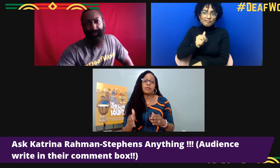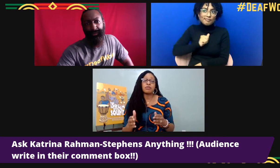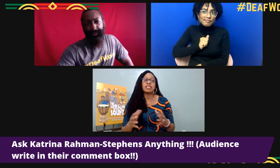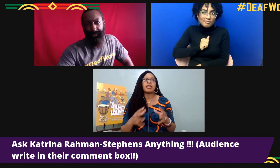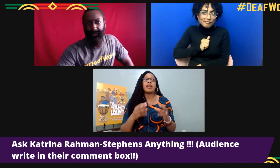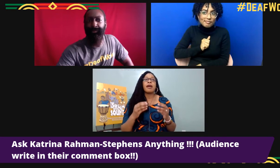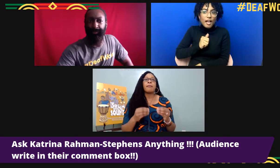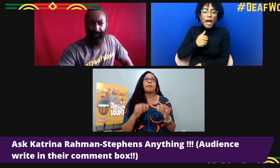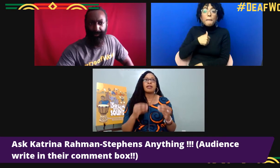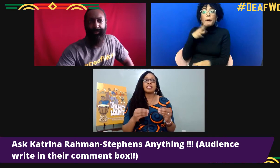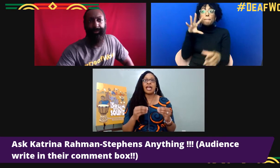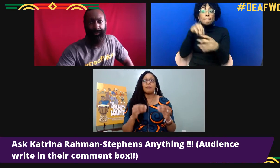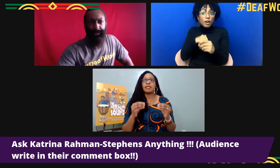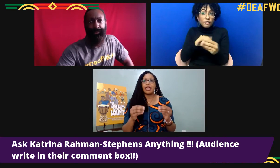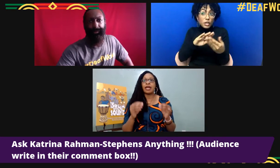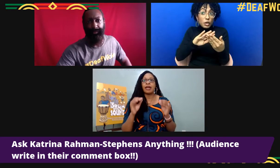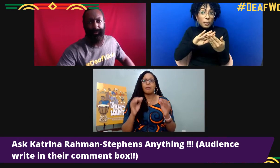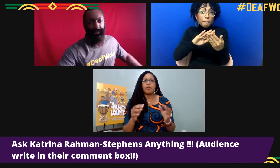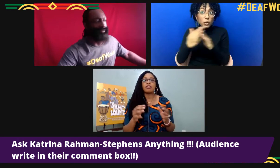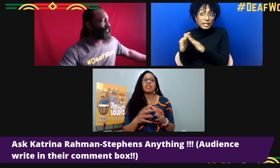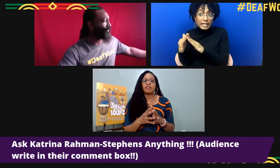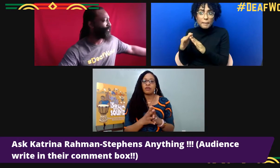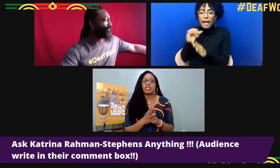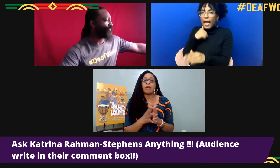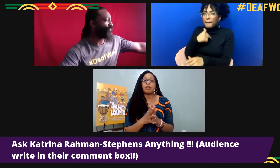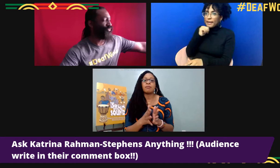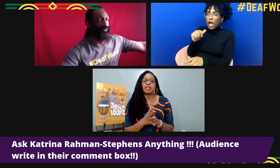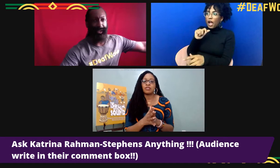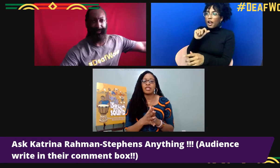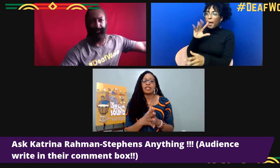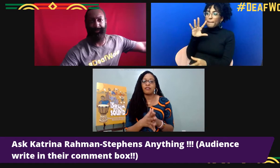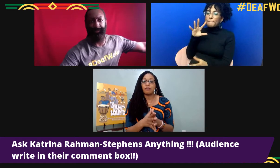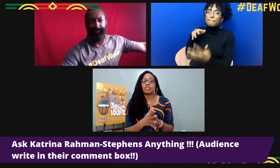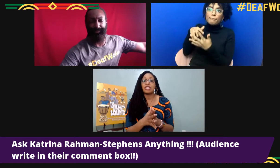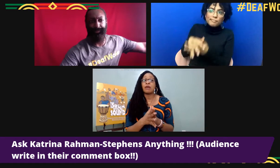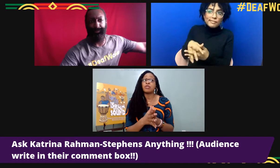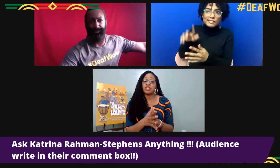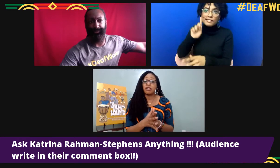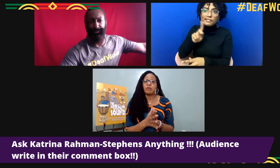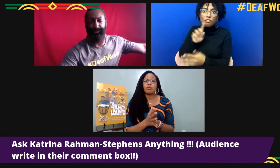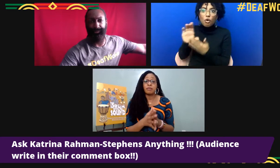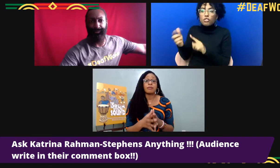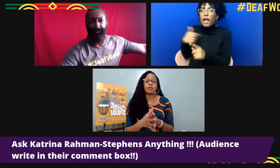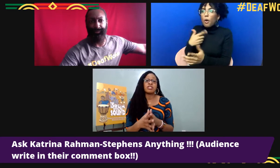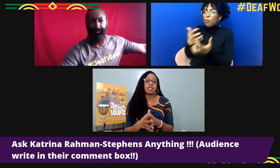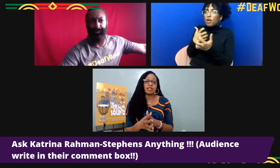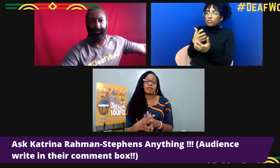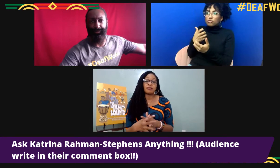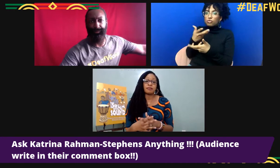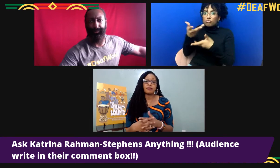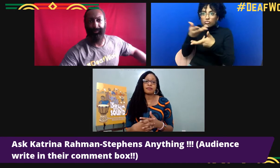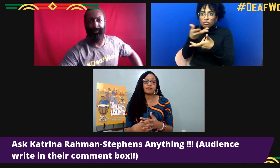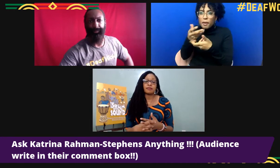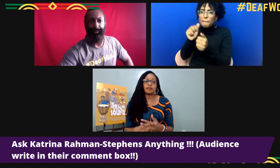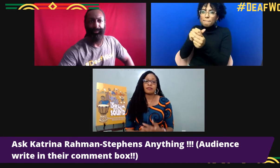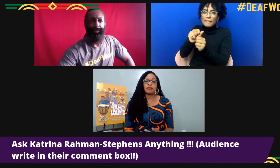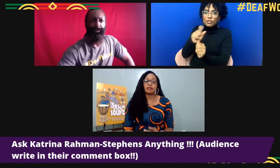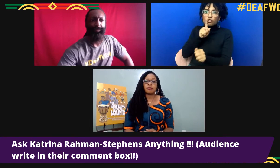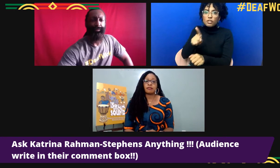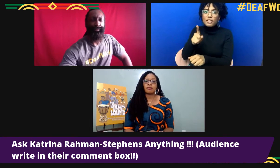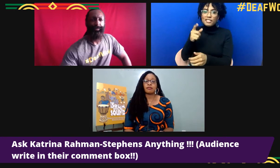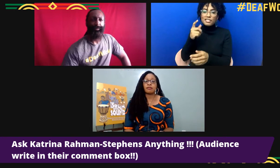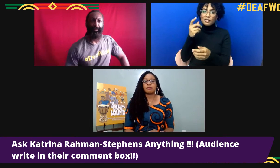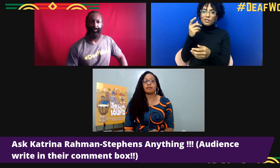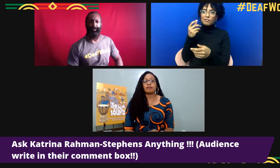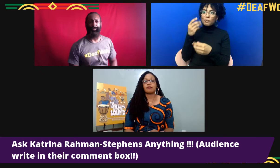deaf community. But because I'm not a part of deaf culture, I wanted to make sure that the information that I was sharing would be appreciated.